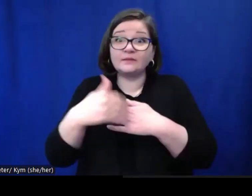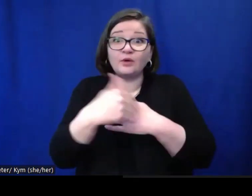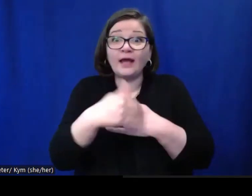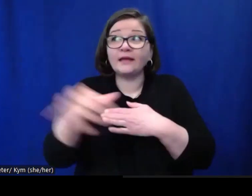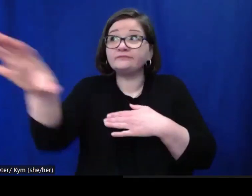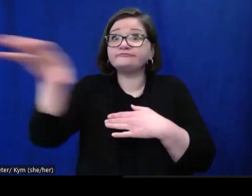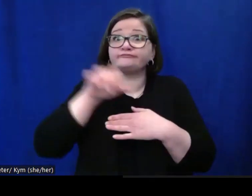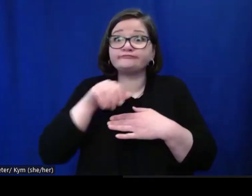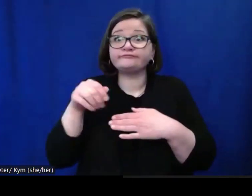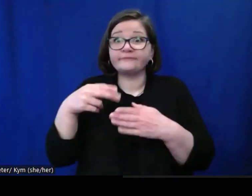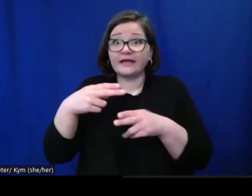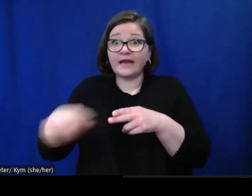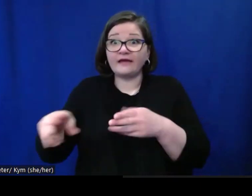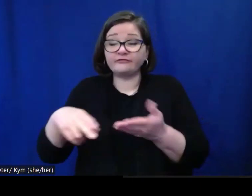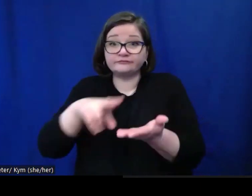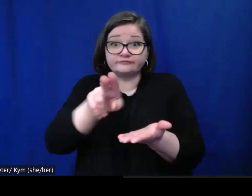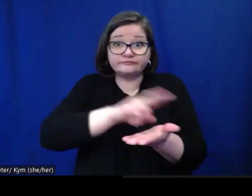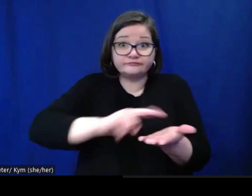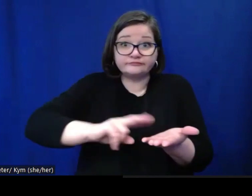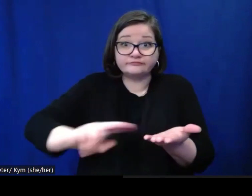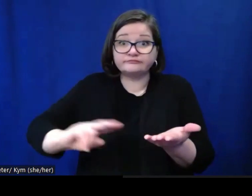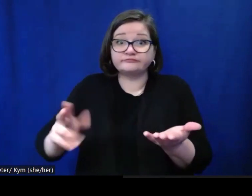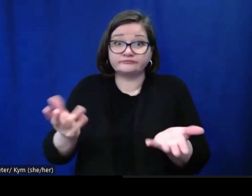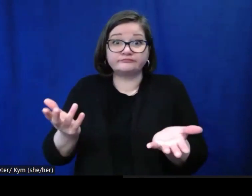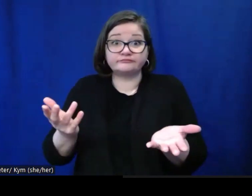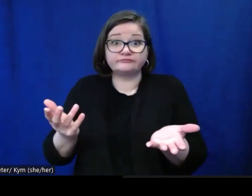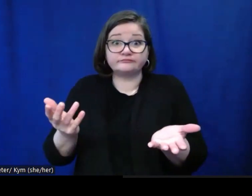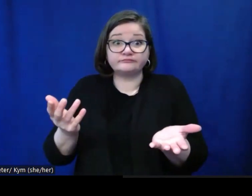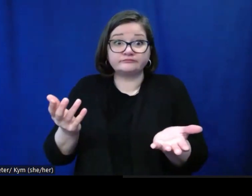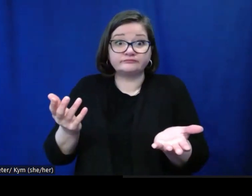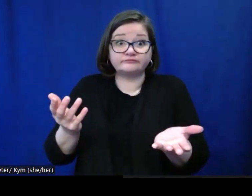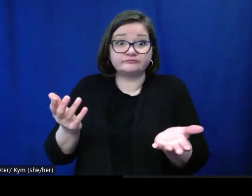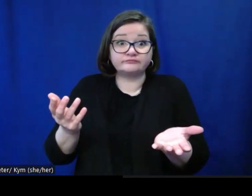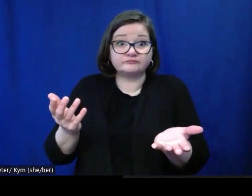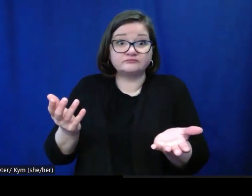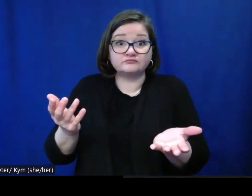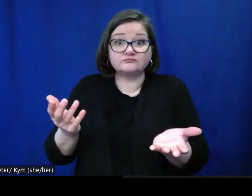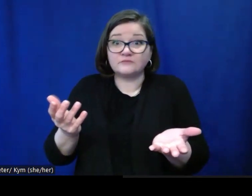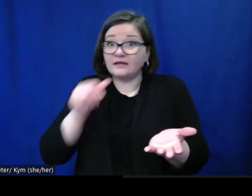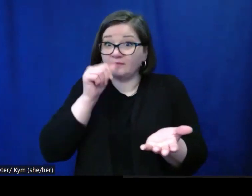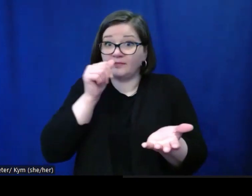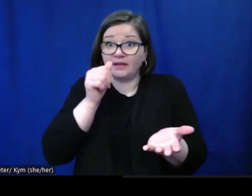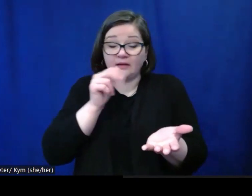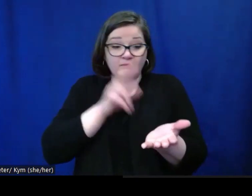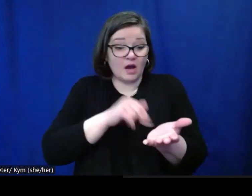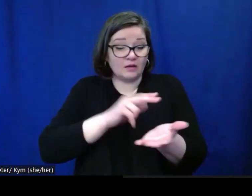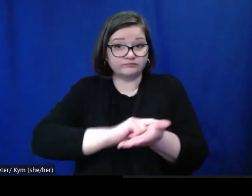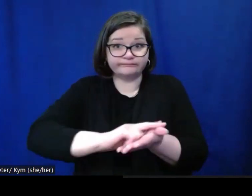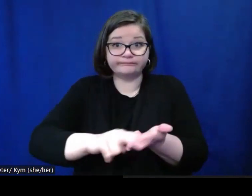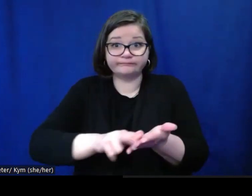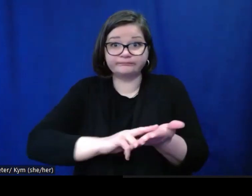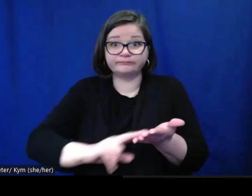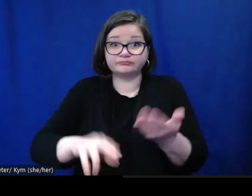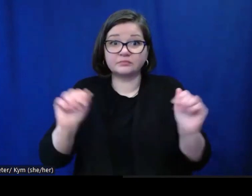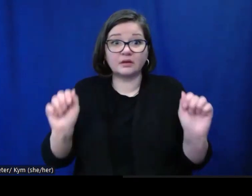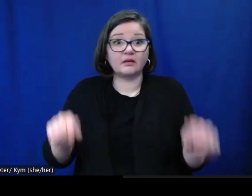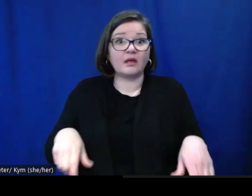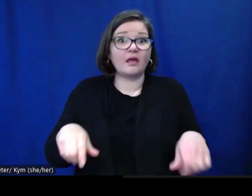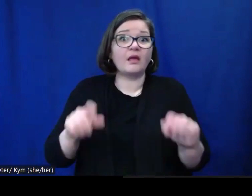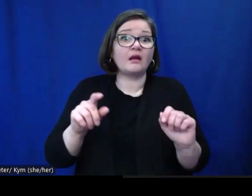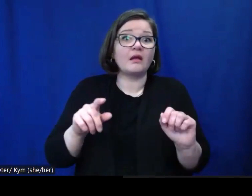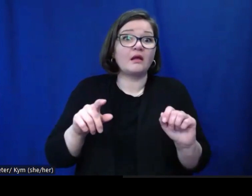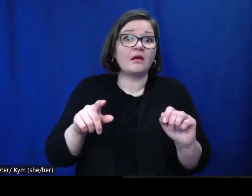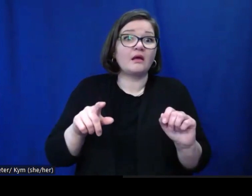get the knife, although it's a butter knife, get the knife and spread the peanut butter on there. But meeting